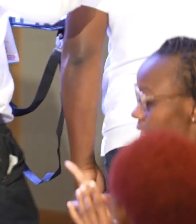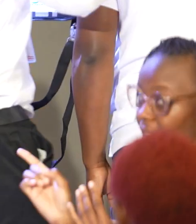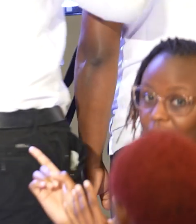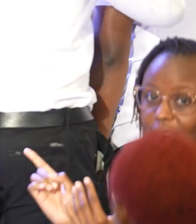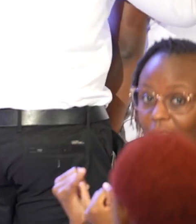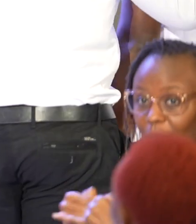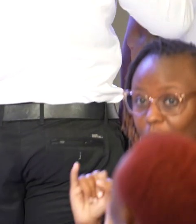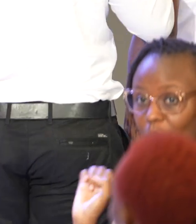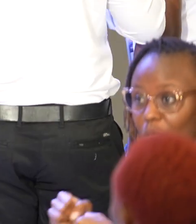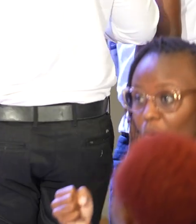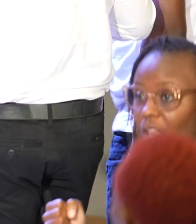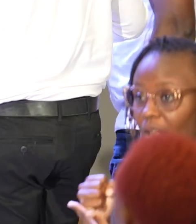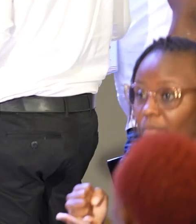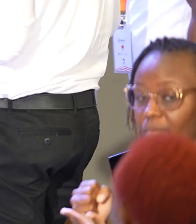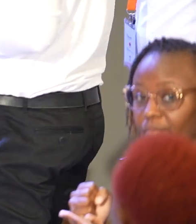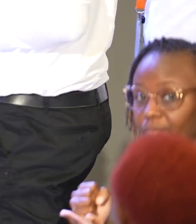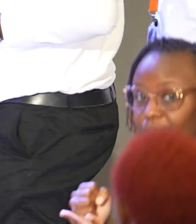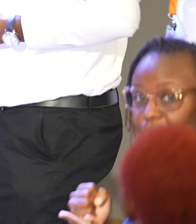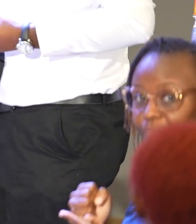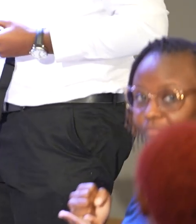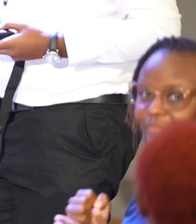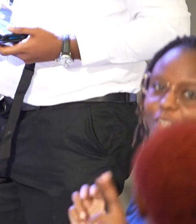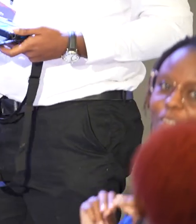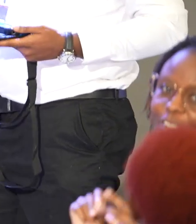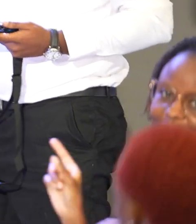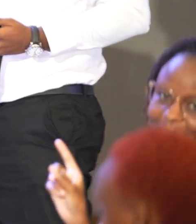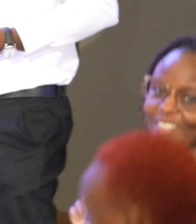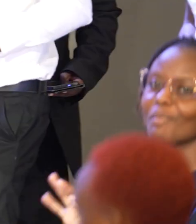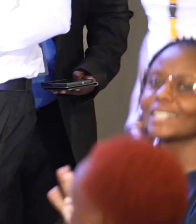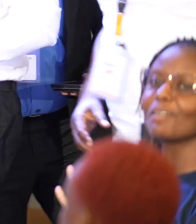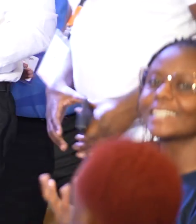the e-accessibility standards? Welcome.